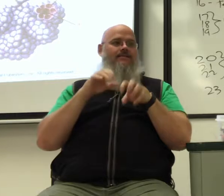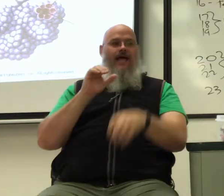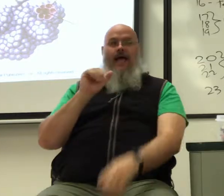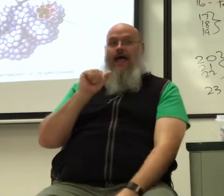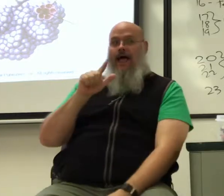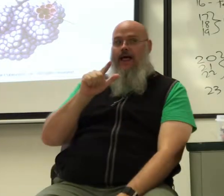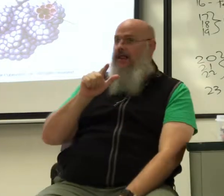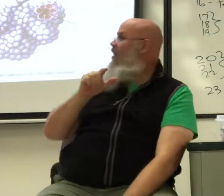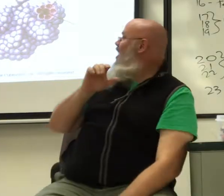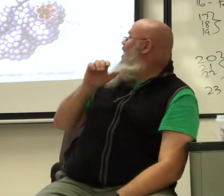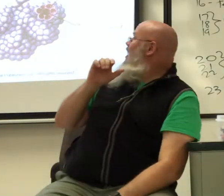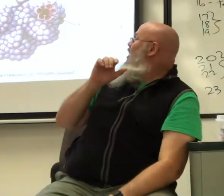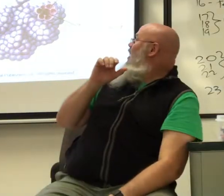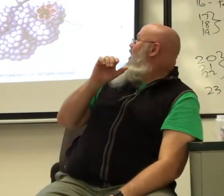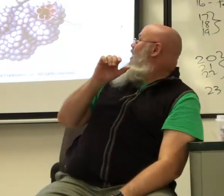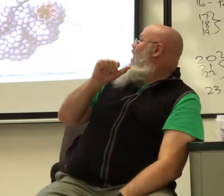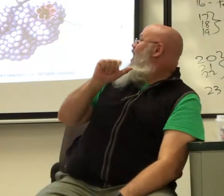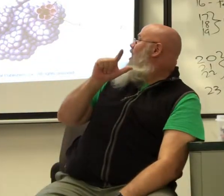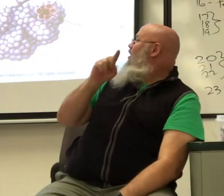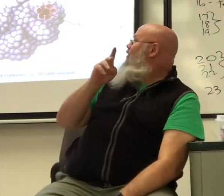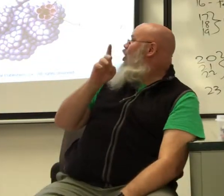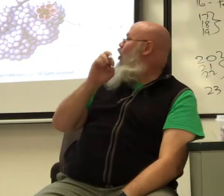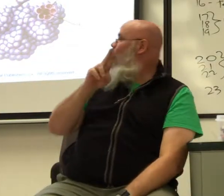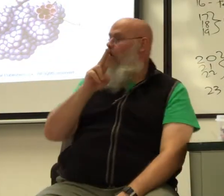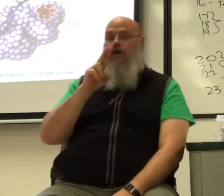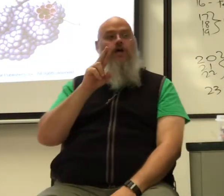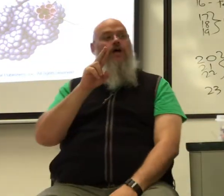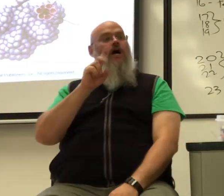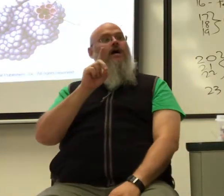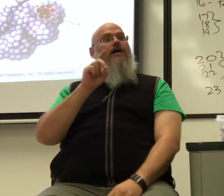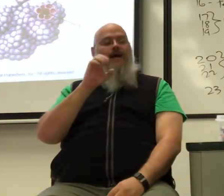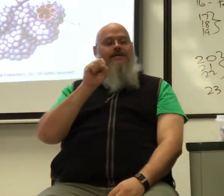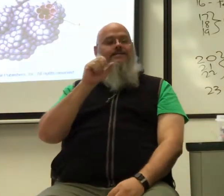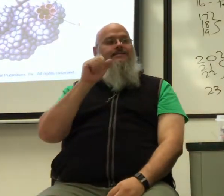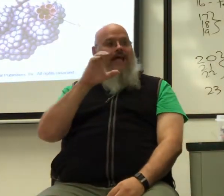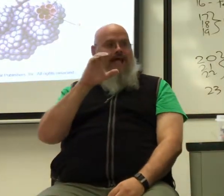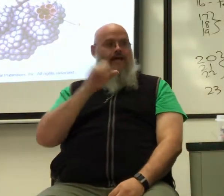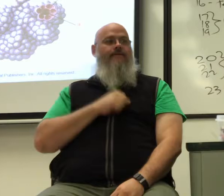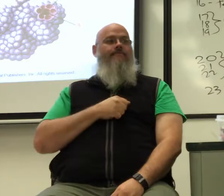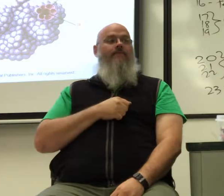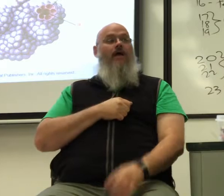got to know acinus, alveolar sac,